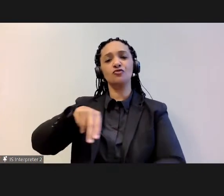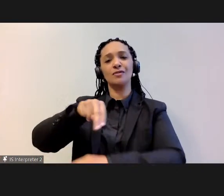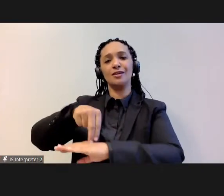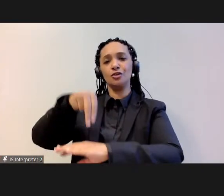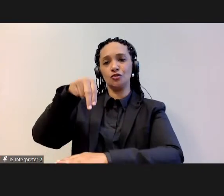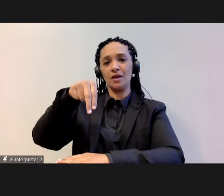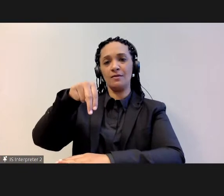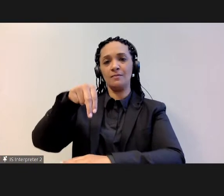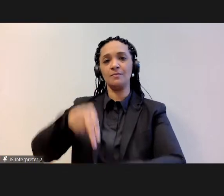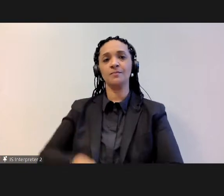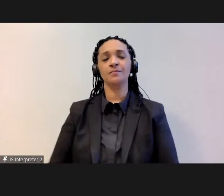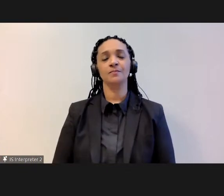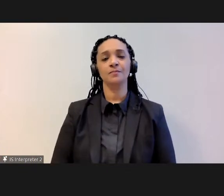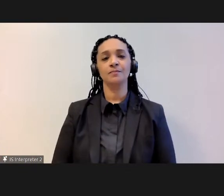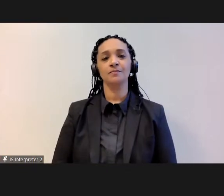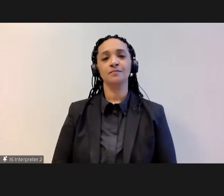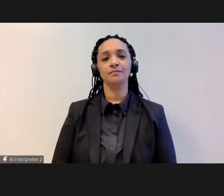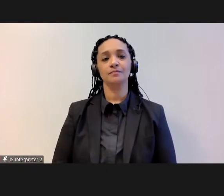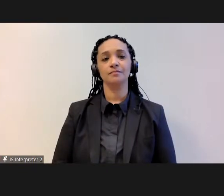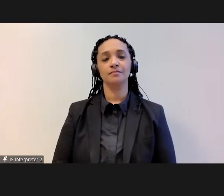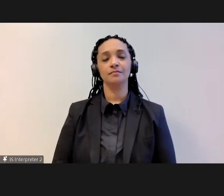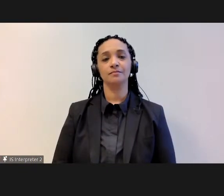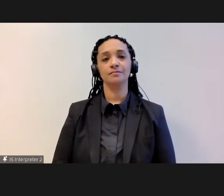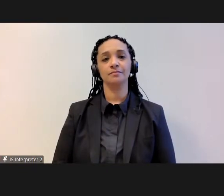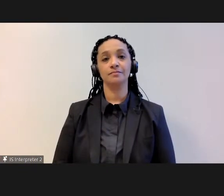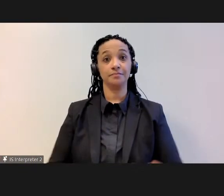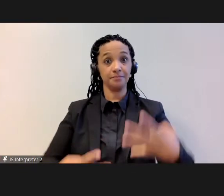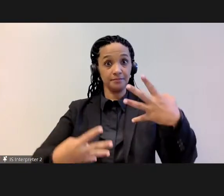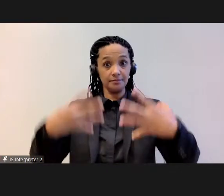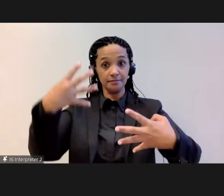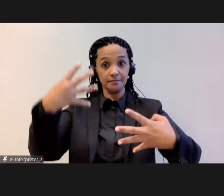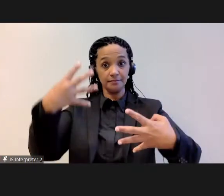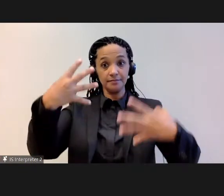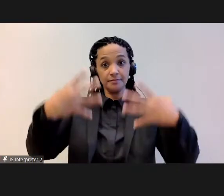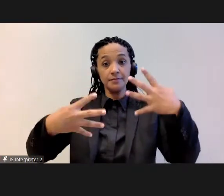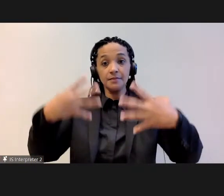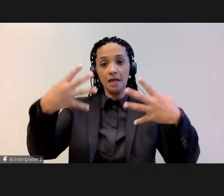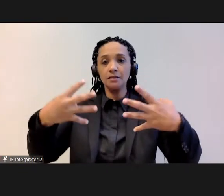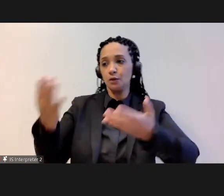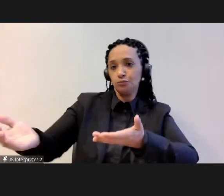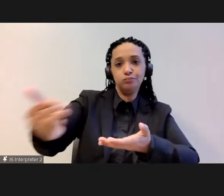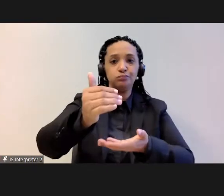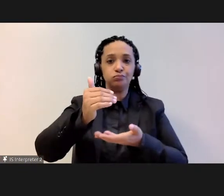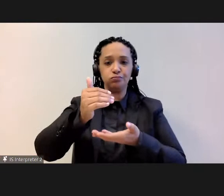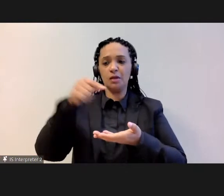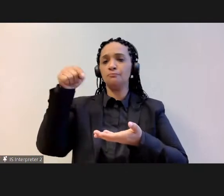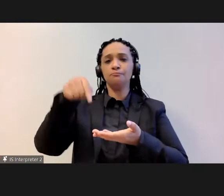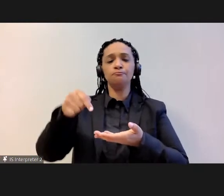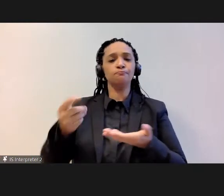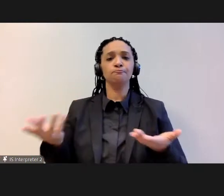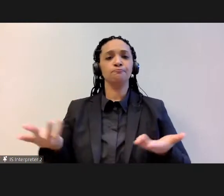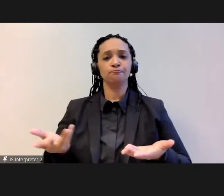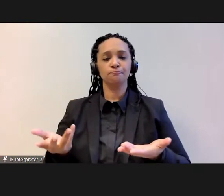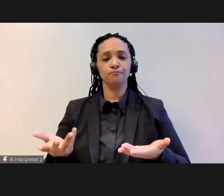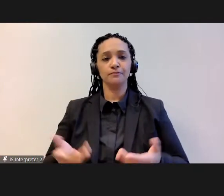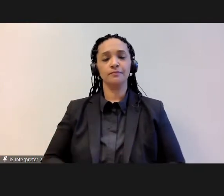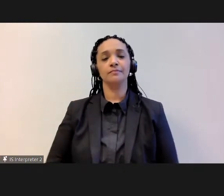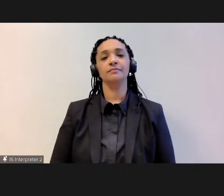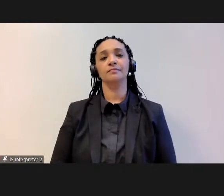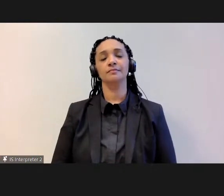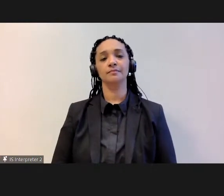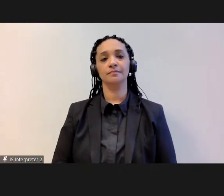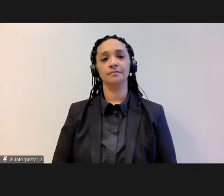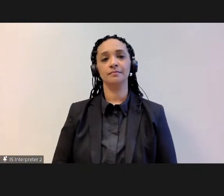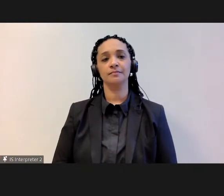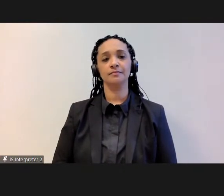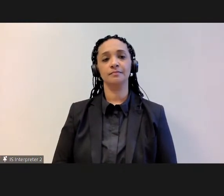One of the most important sources of data when it comes to use of natural resources and